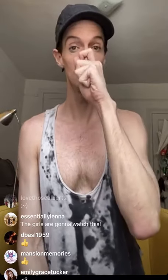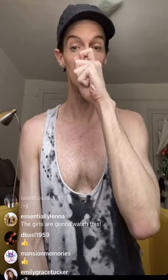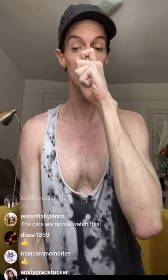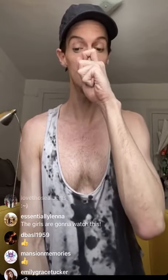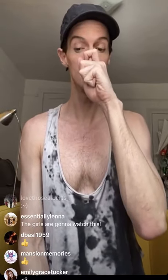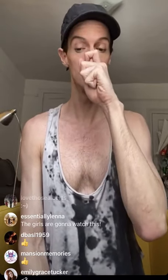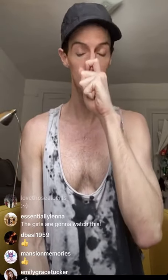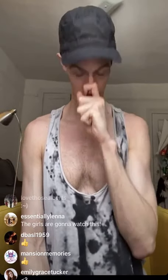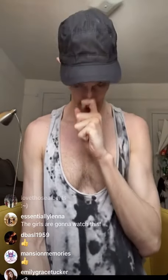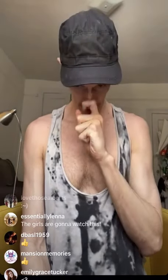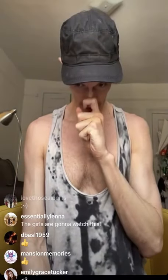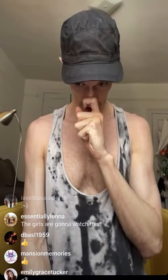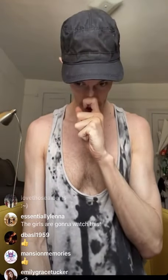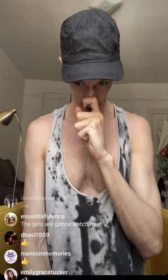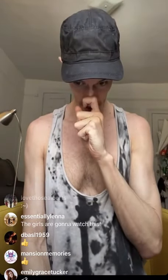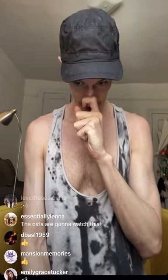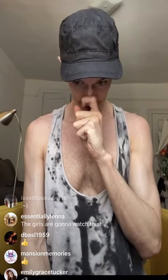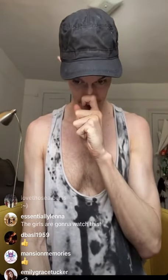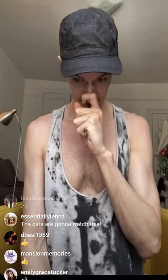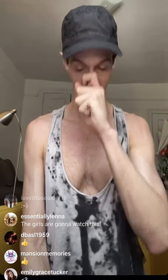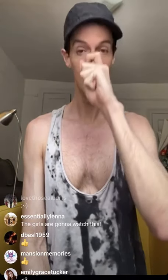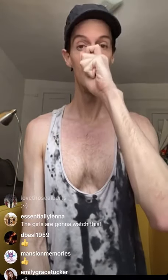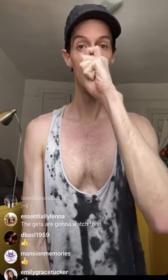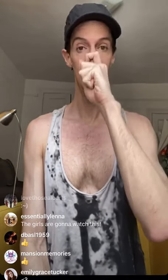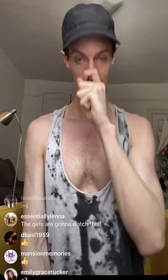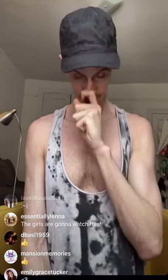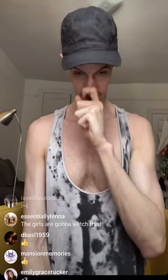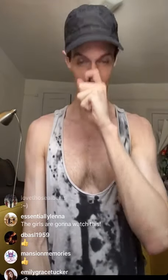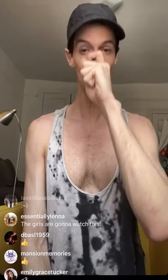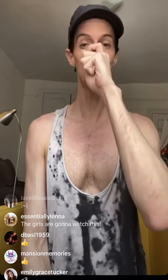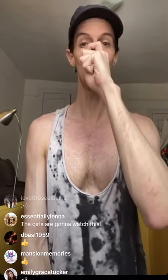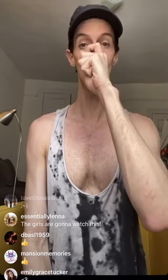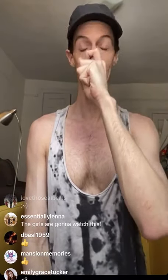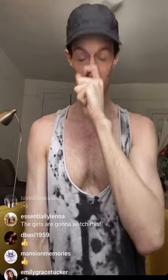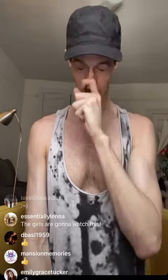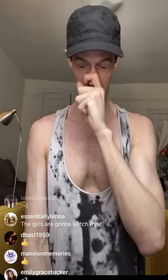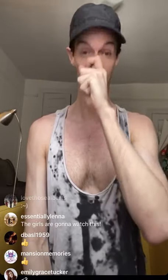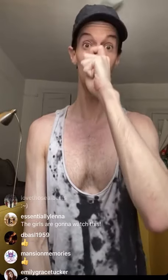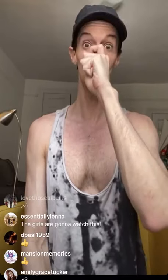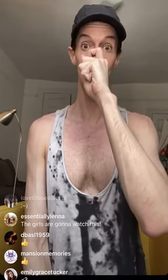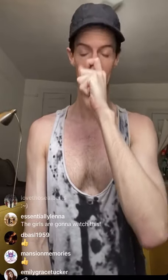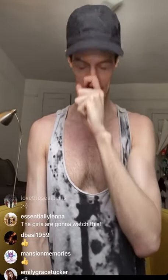is doll. So those dolls that like open and close their eyes.